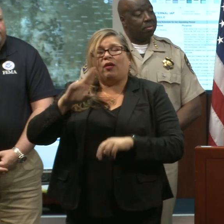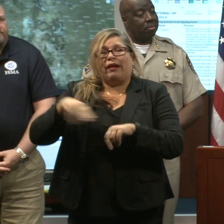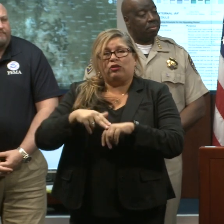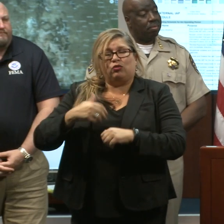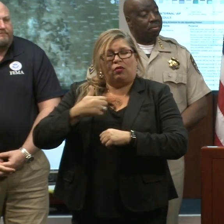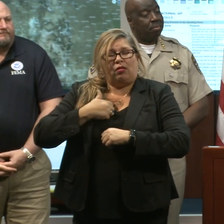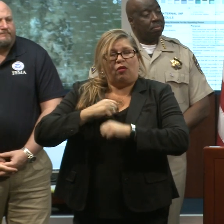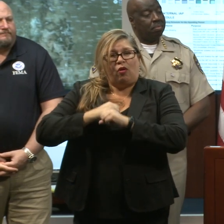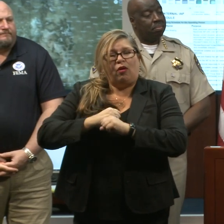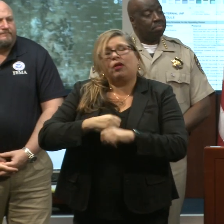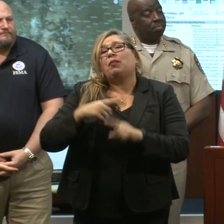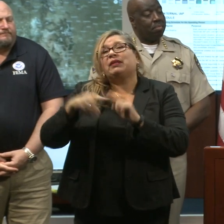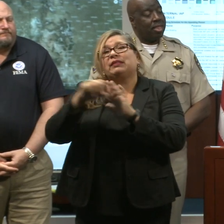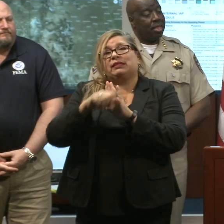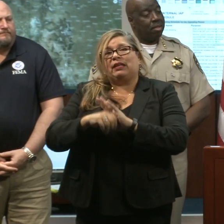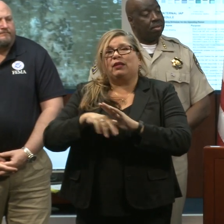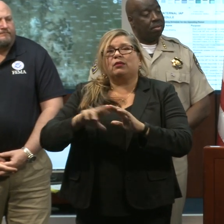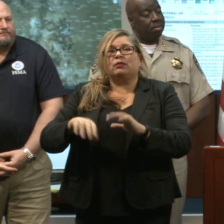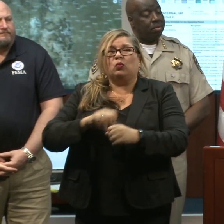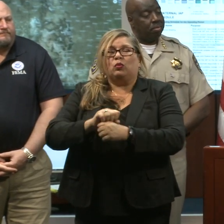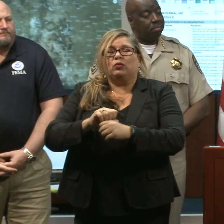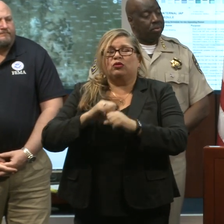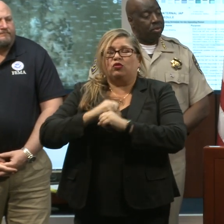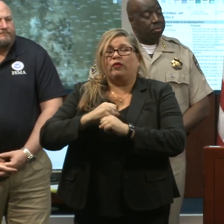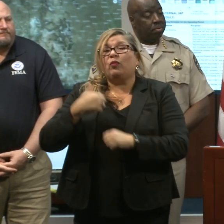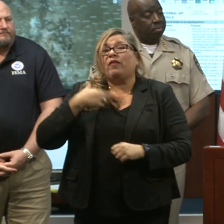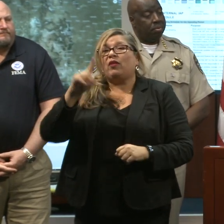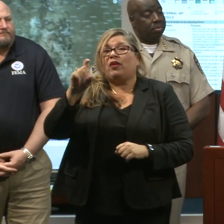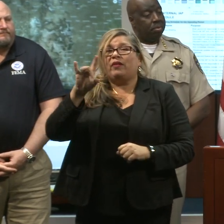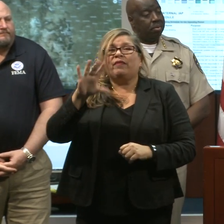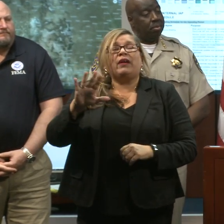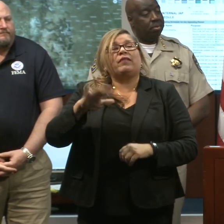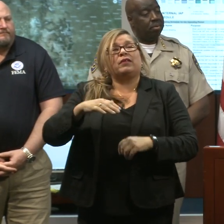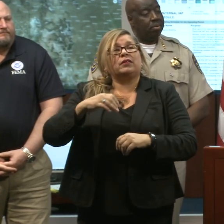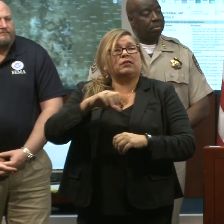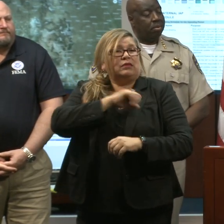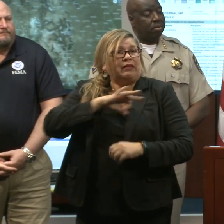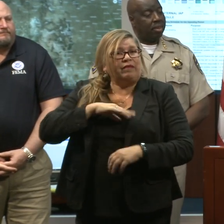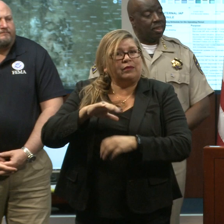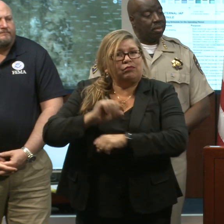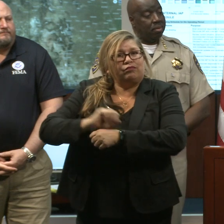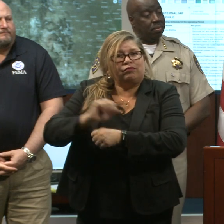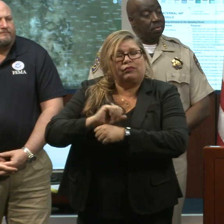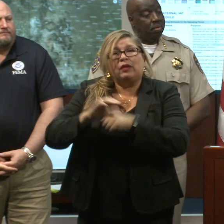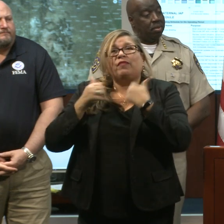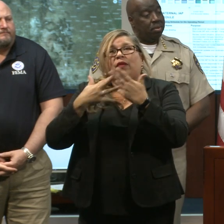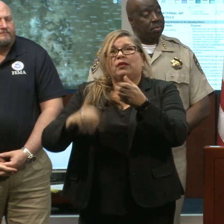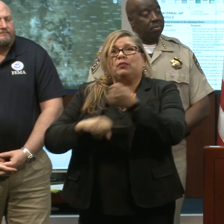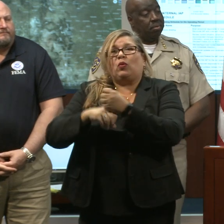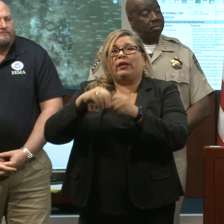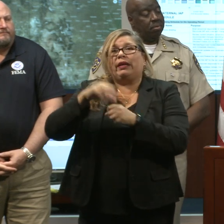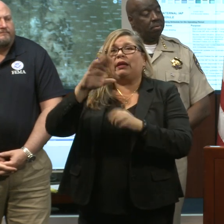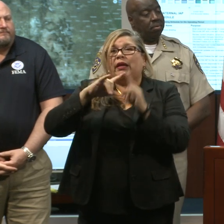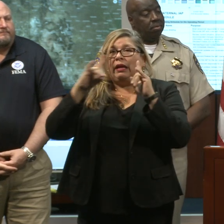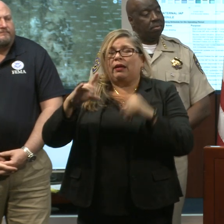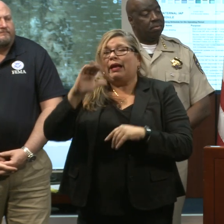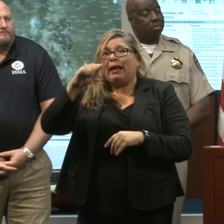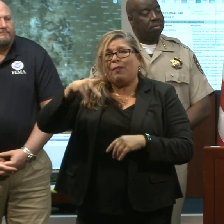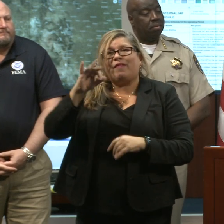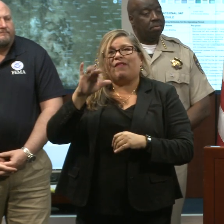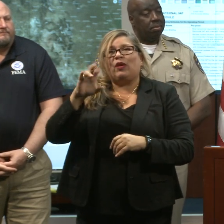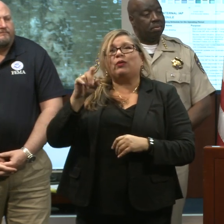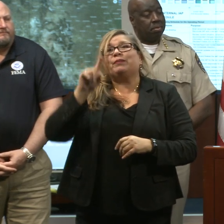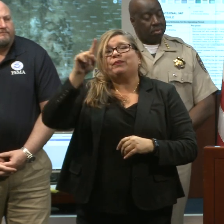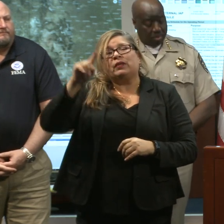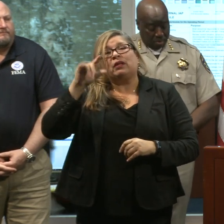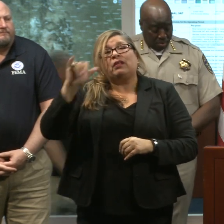State Military Reserve. We currently have 185 personnel on duty, predominantly providing support to the Camp Fire. That includes air